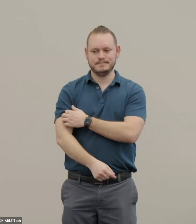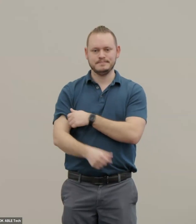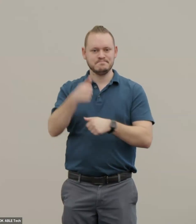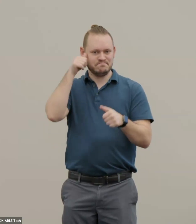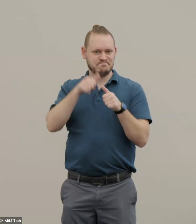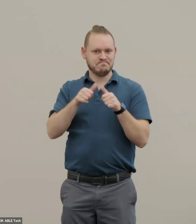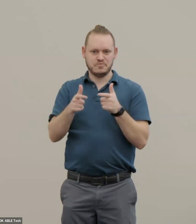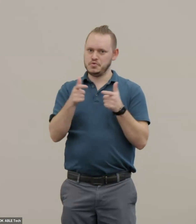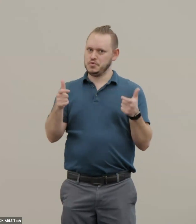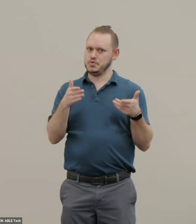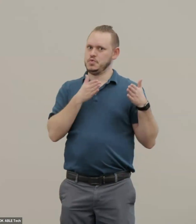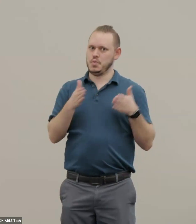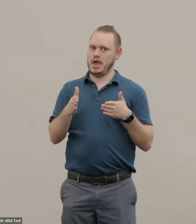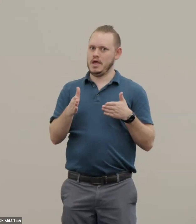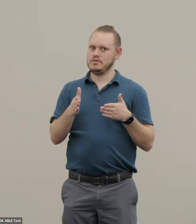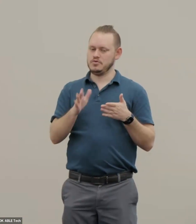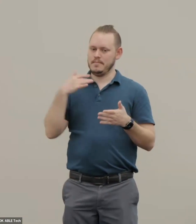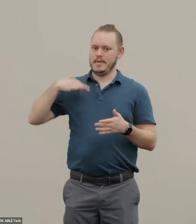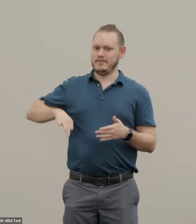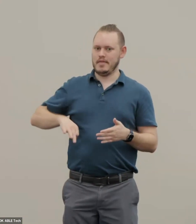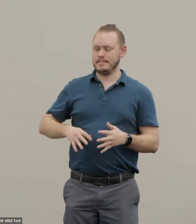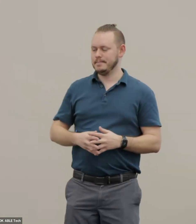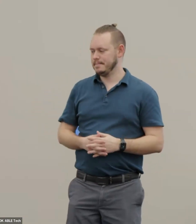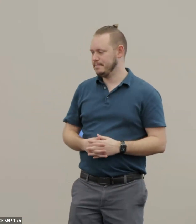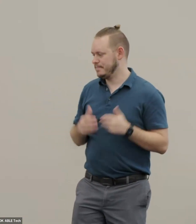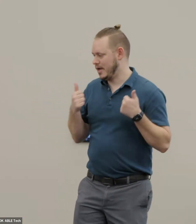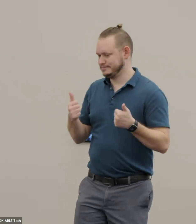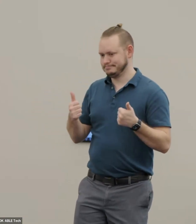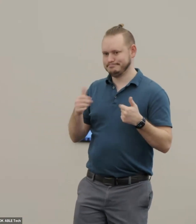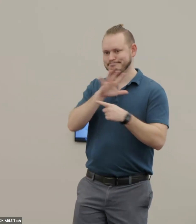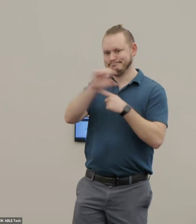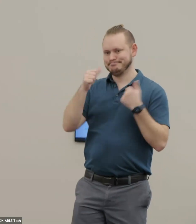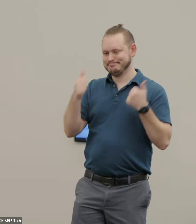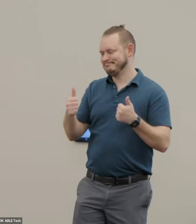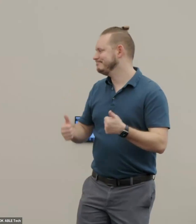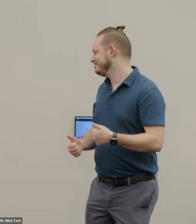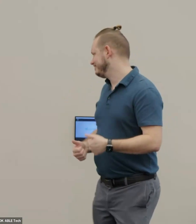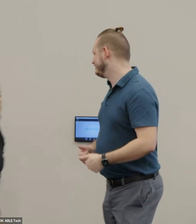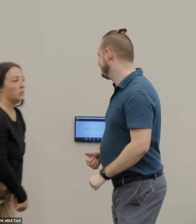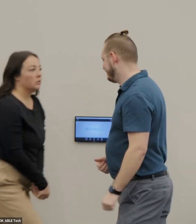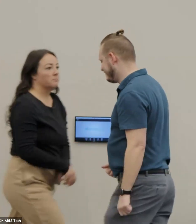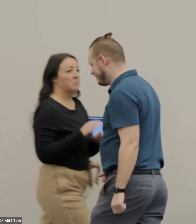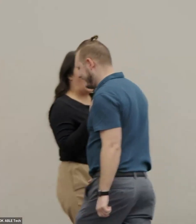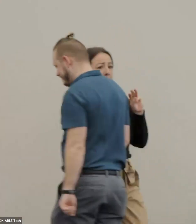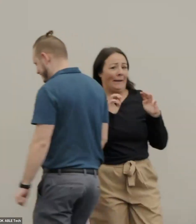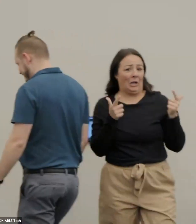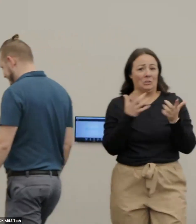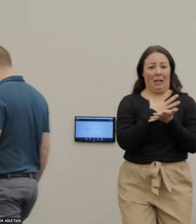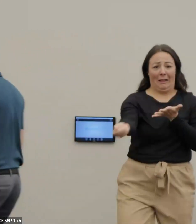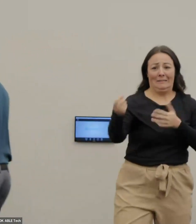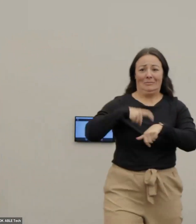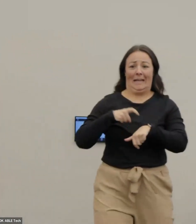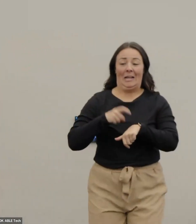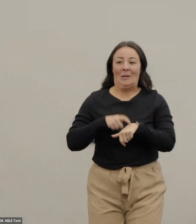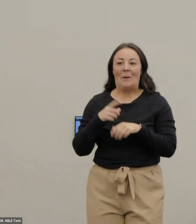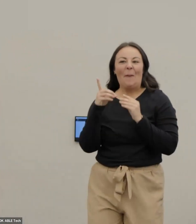mind. That's a huge way you can benefit from that. Awesome. All right. Oh my gosh, I'm running out of time. One more thing I'm going to show